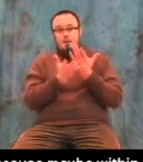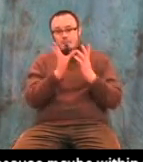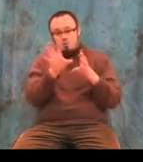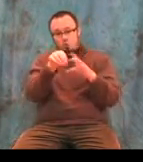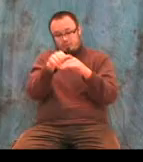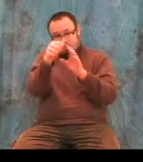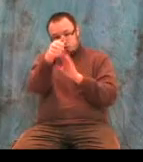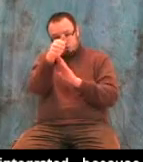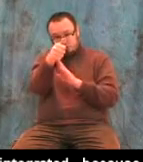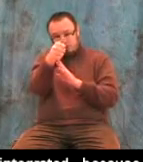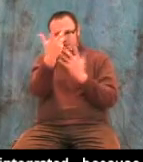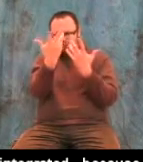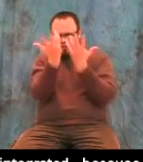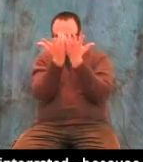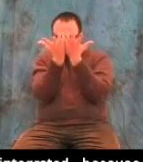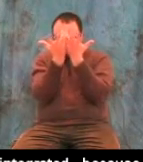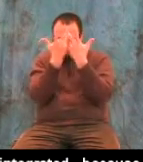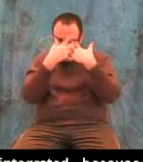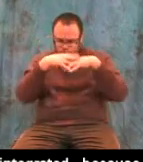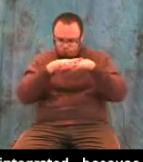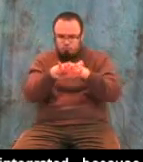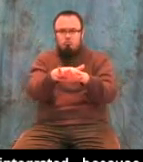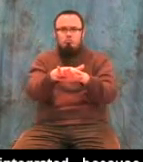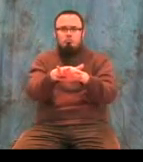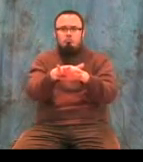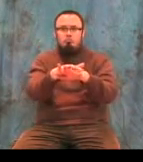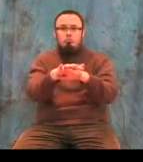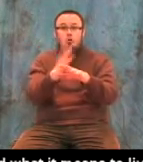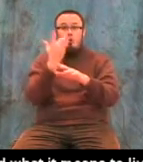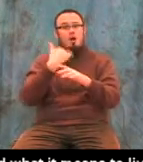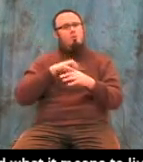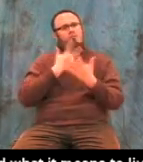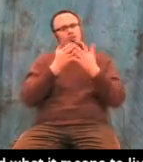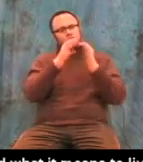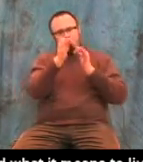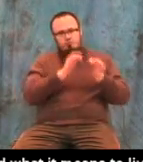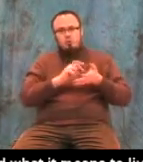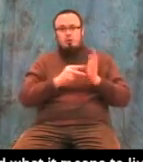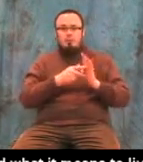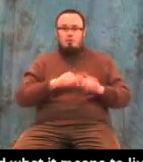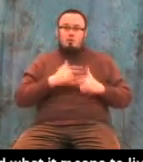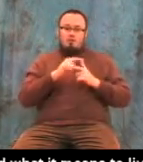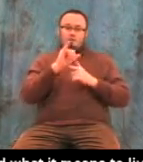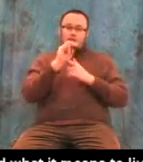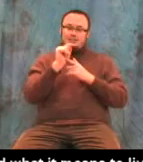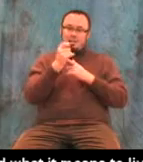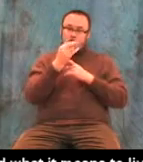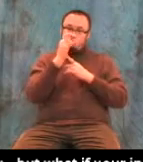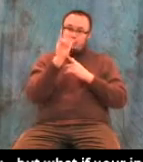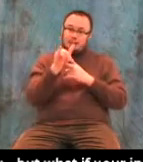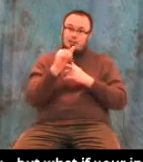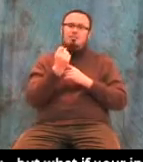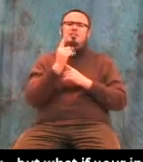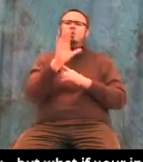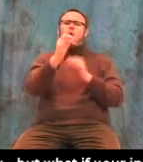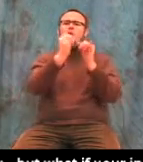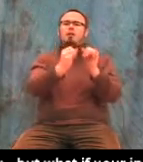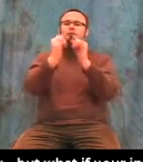within yourself you are integrated, because we have defined what it means to live with integrity. But what if your individual